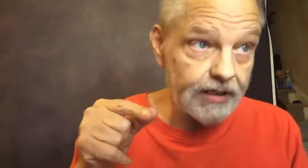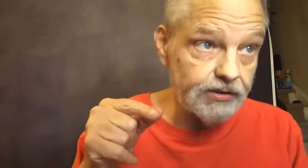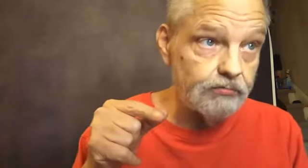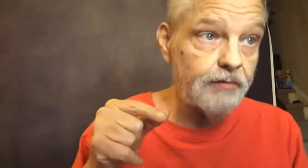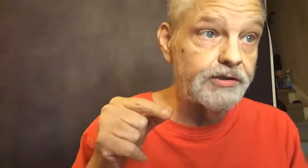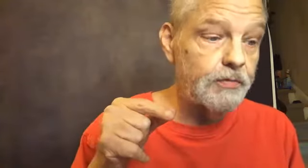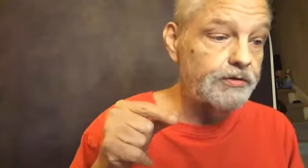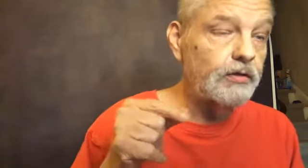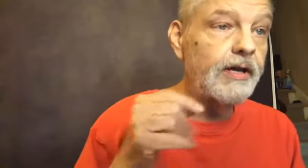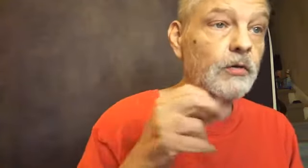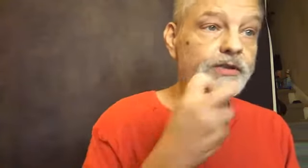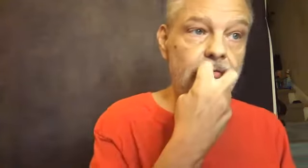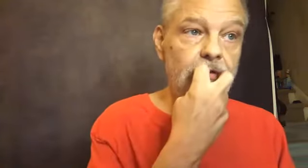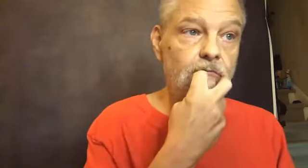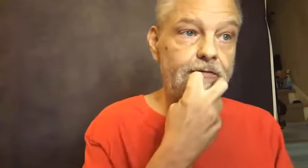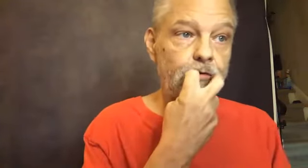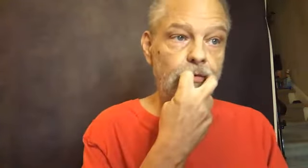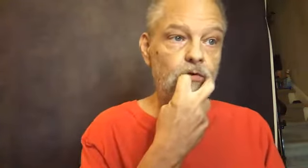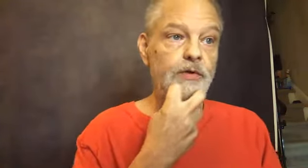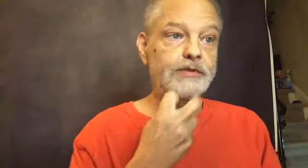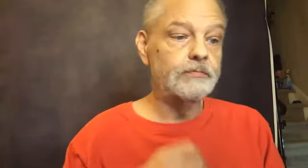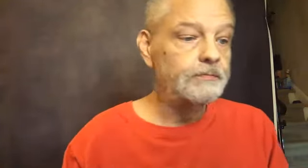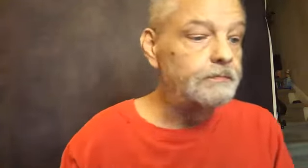Yes, ref is supposed to look like a whistle, a referee blowing a whistle.